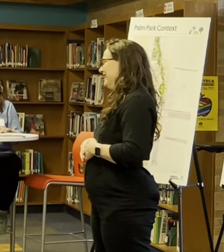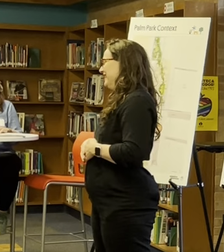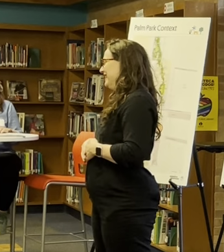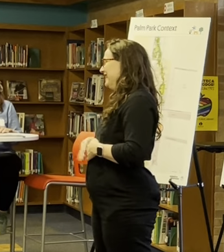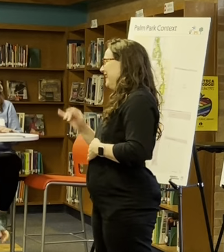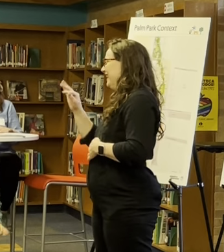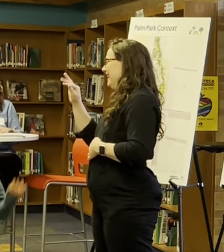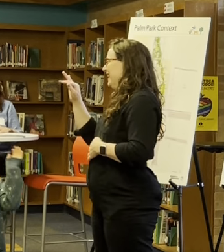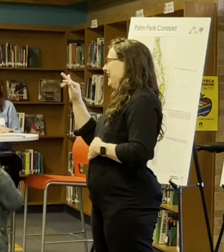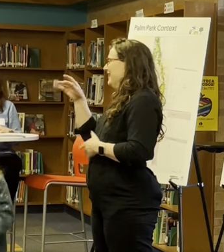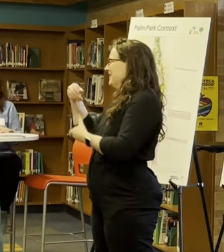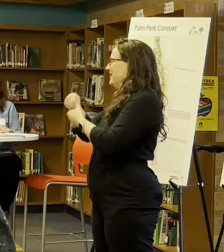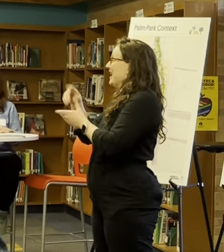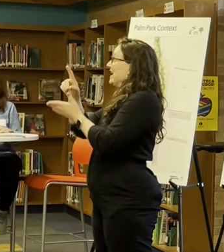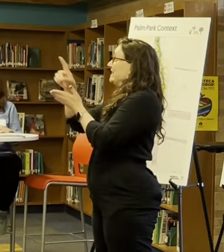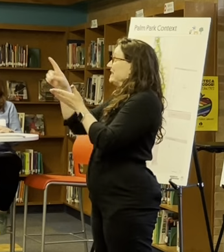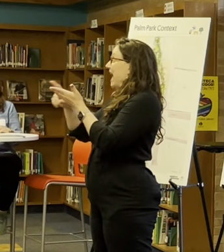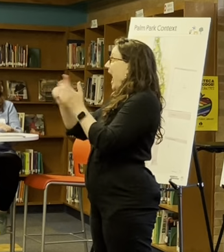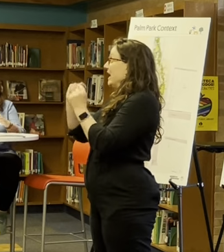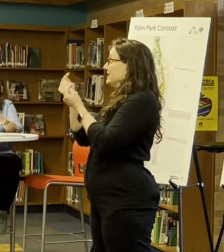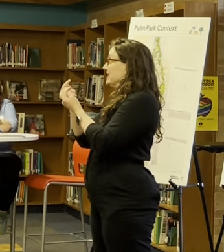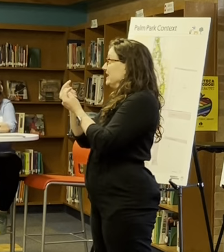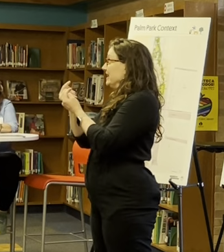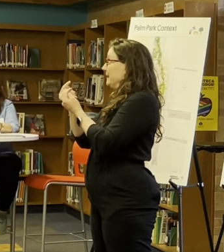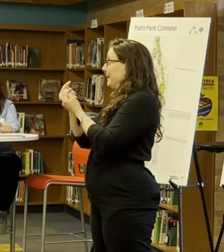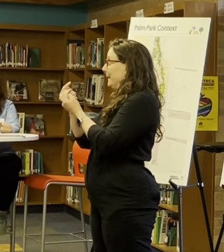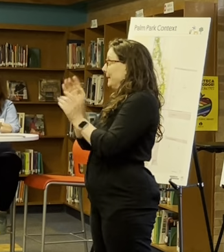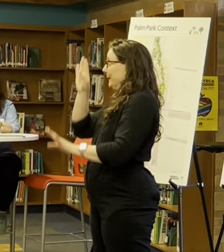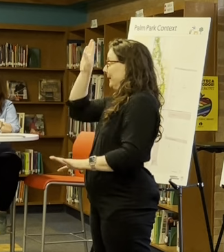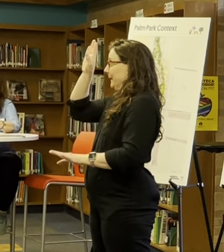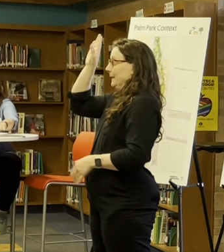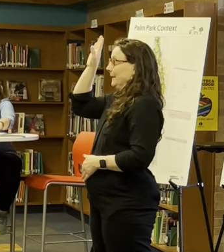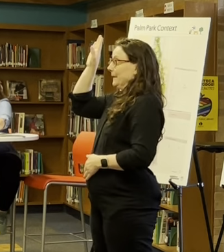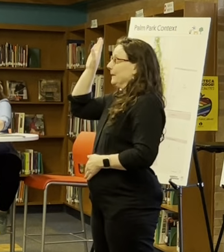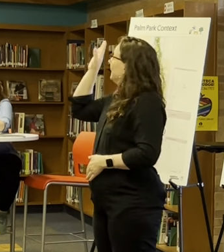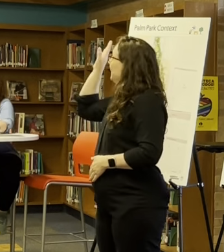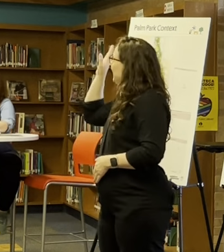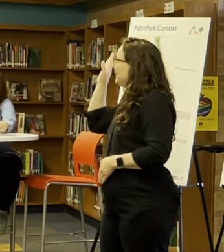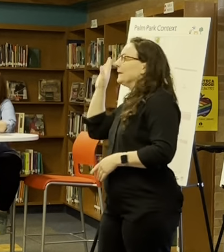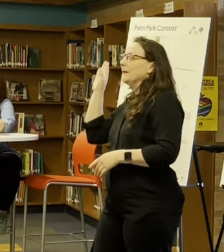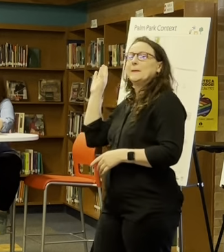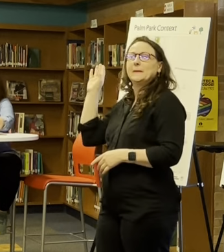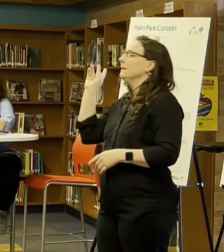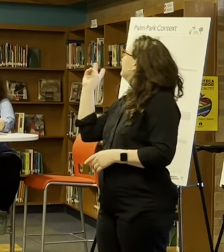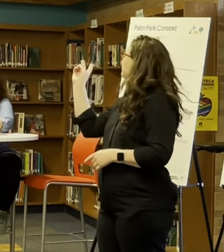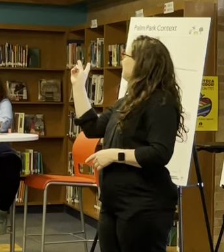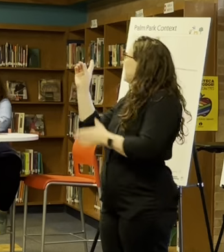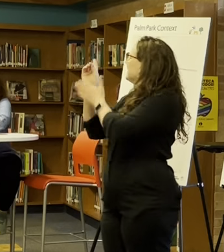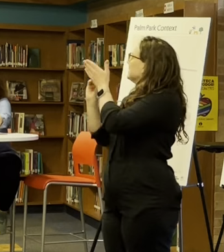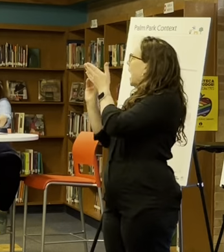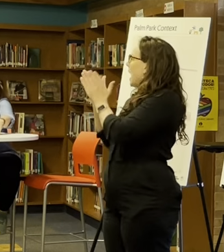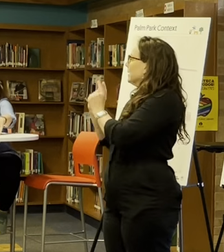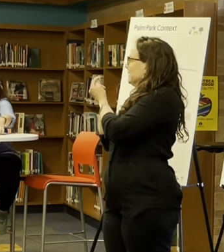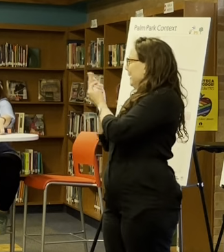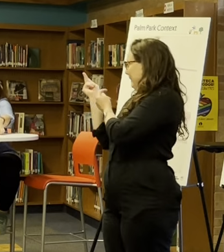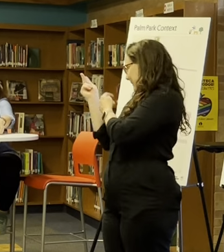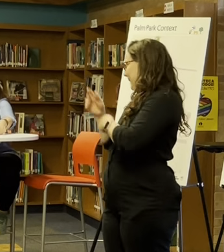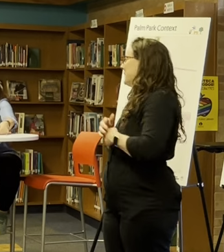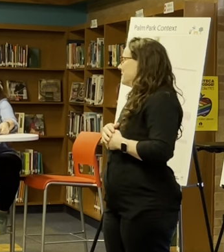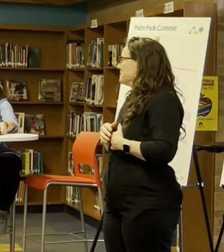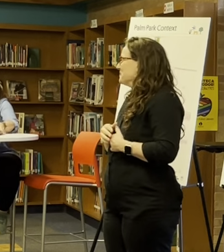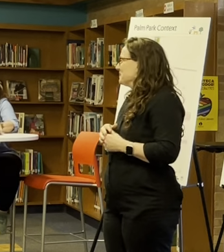If you're with our design team from Michael Van Valkenburg team, please raise your hand. Hello, thank